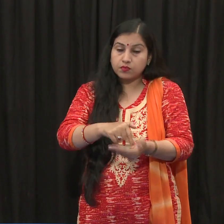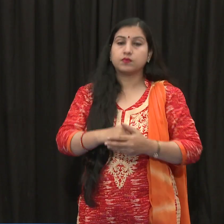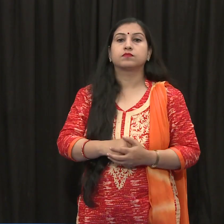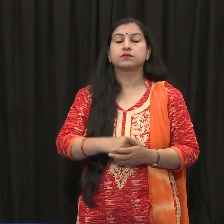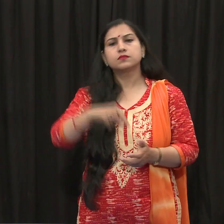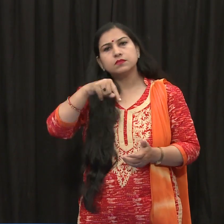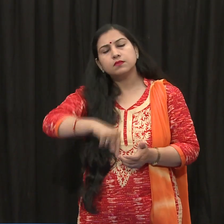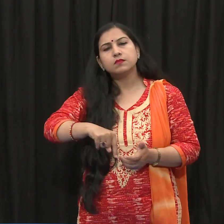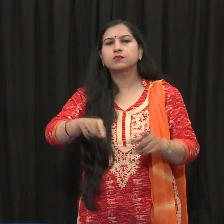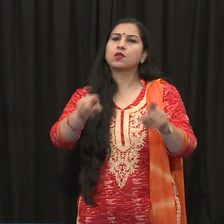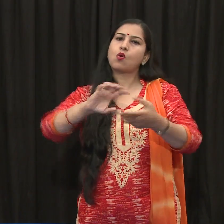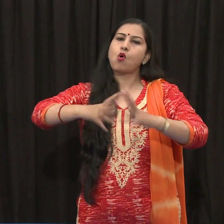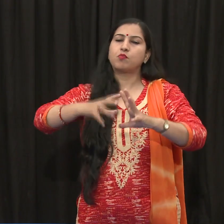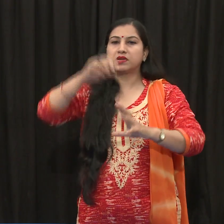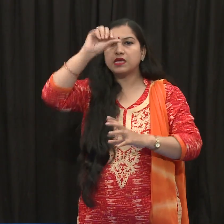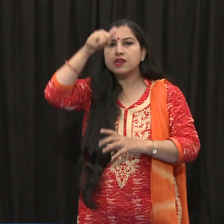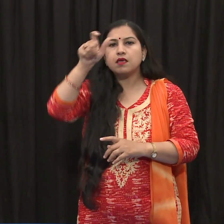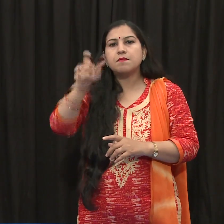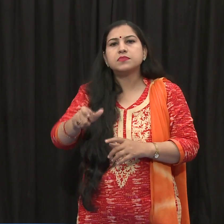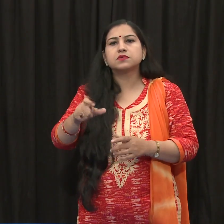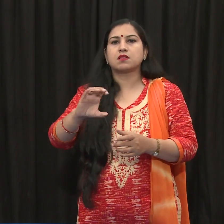is a citizen of India.